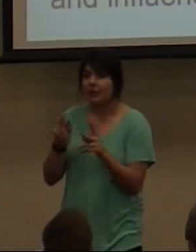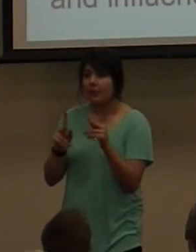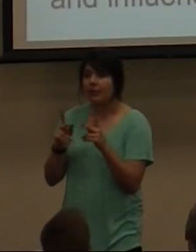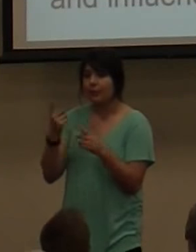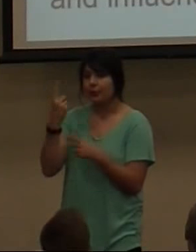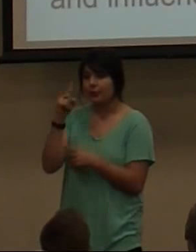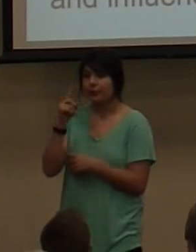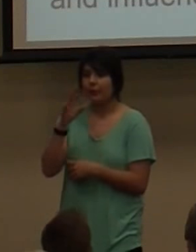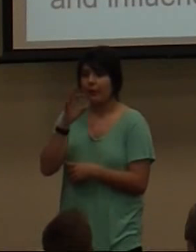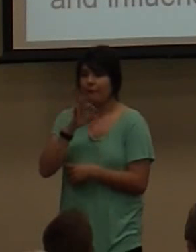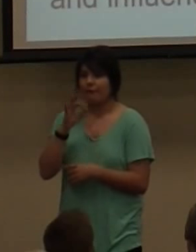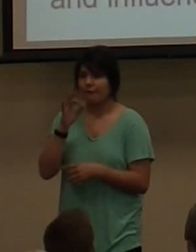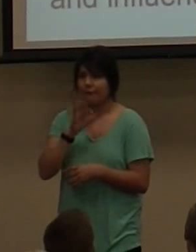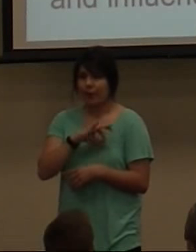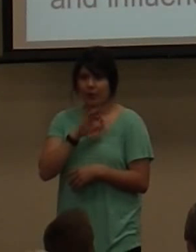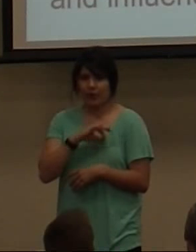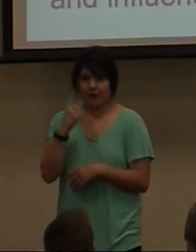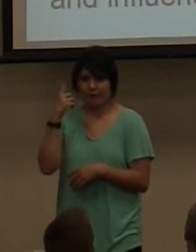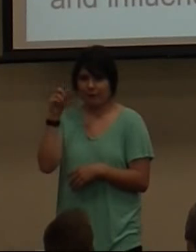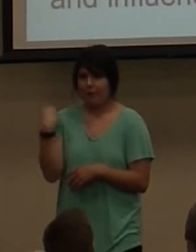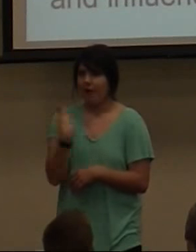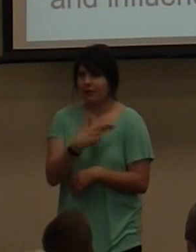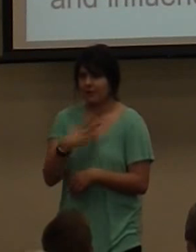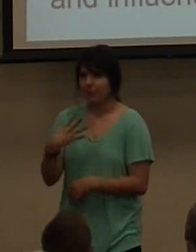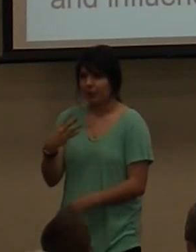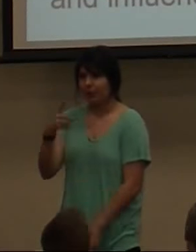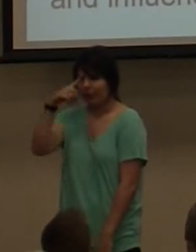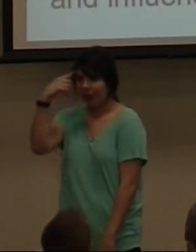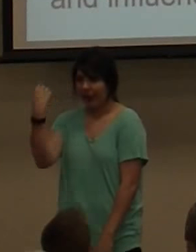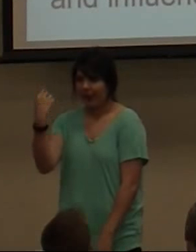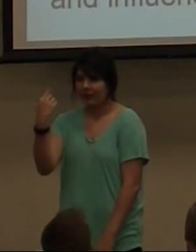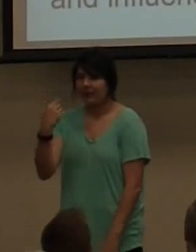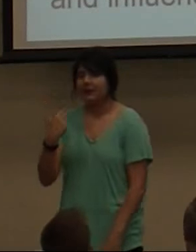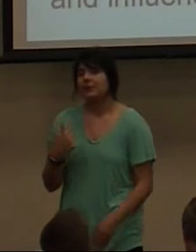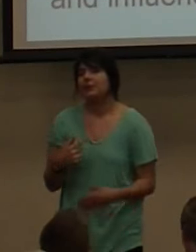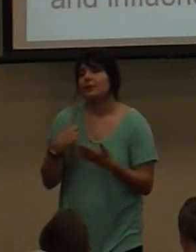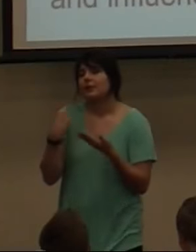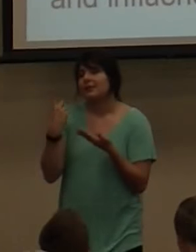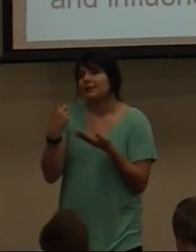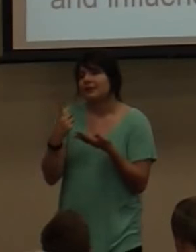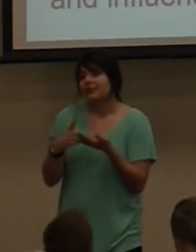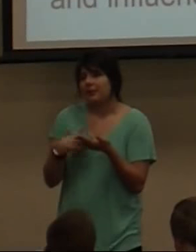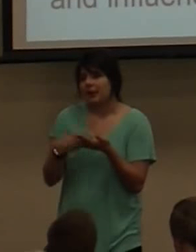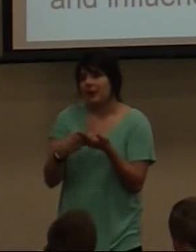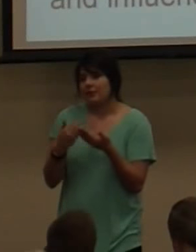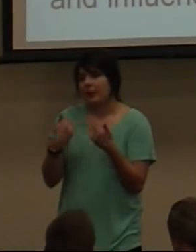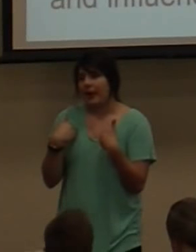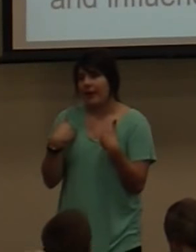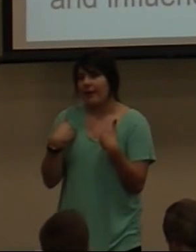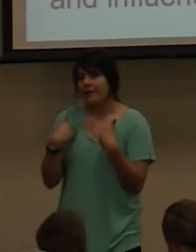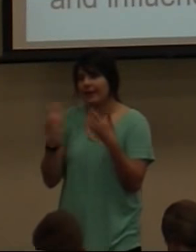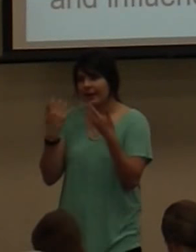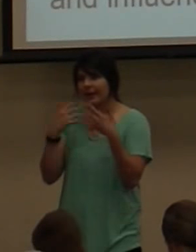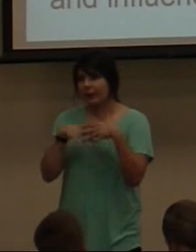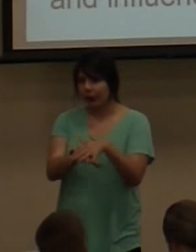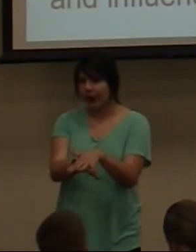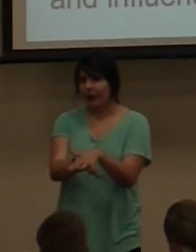So we have at times had an integrative approach.